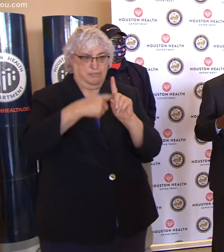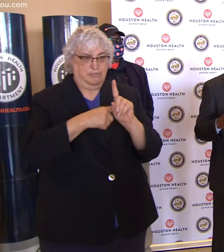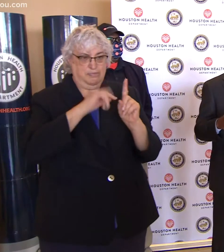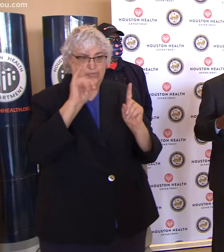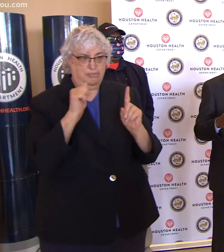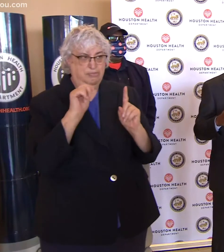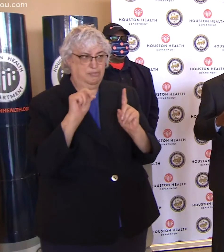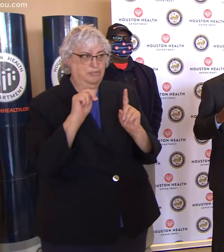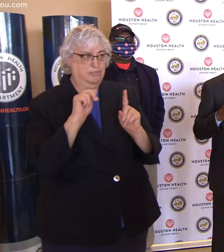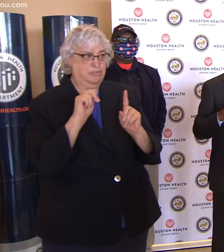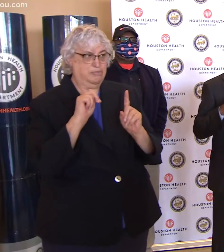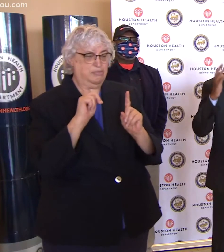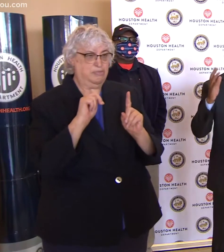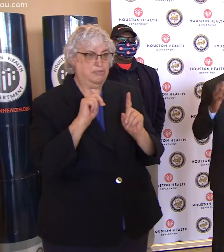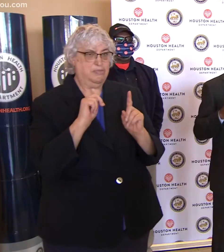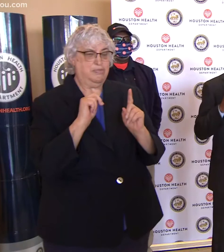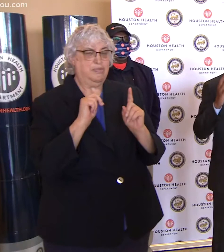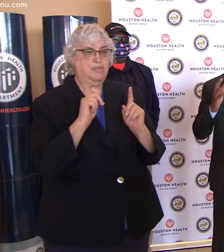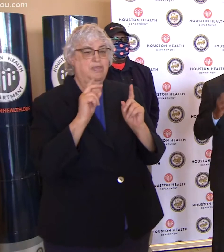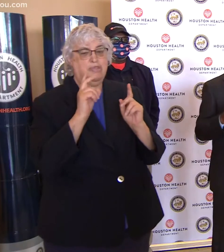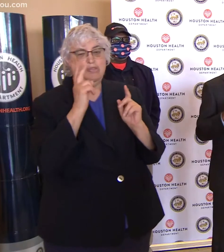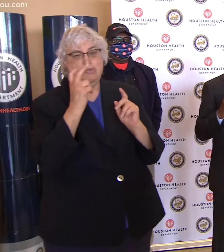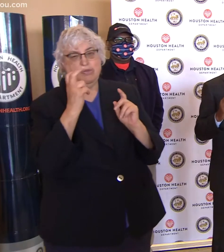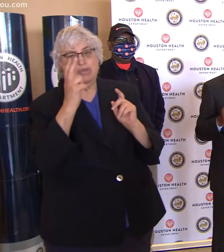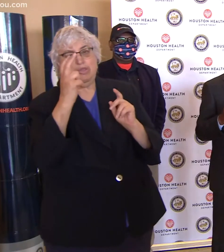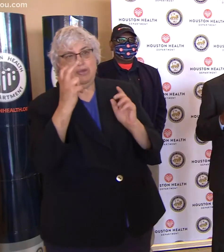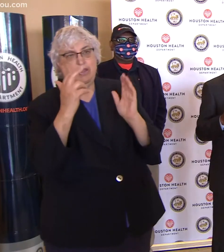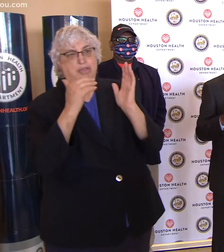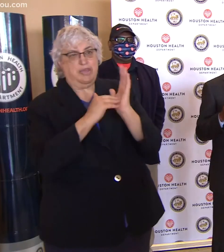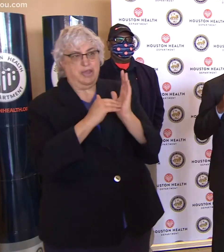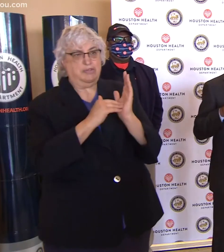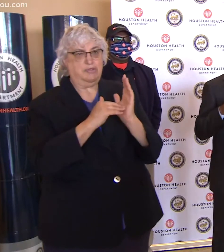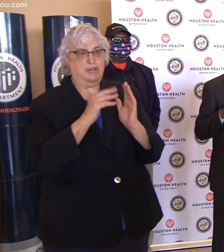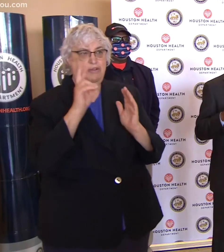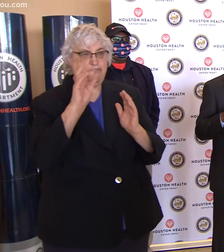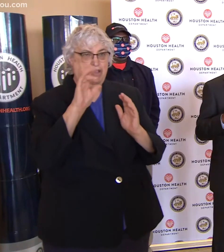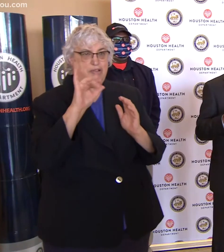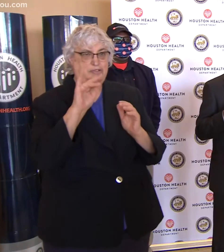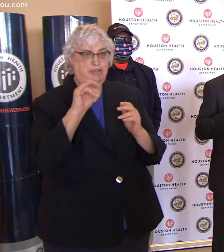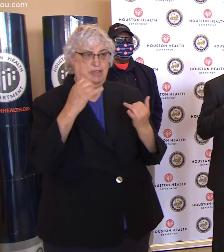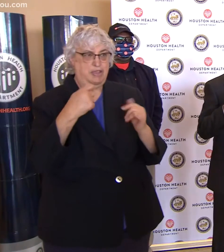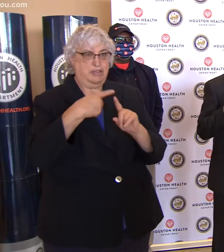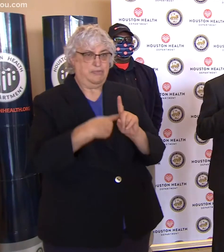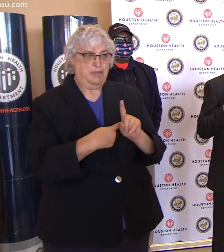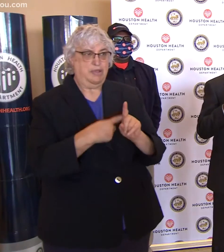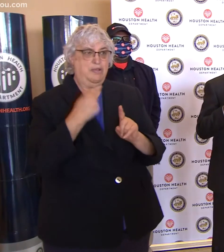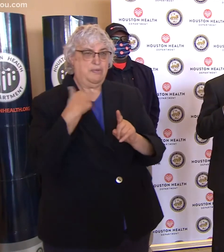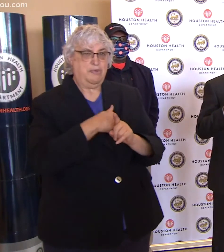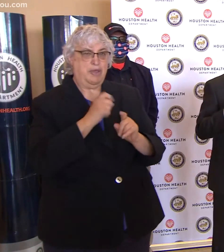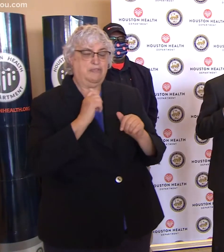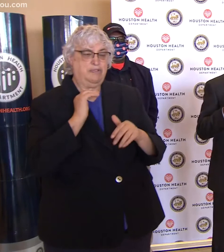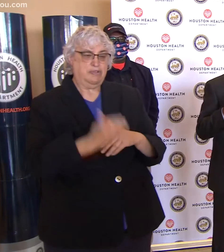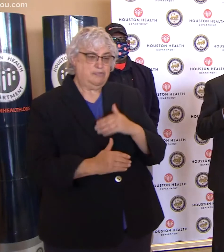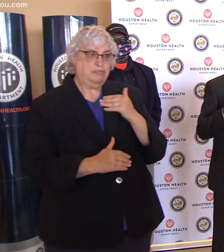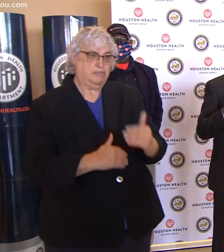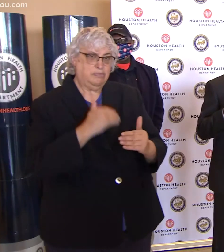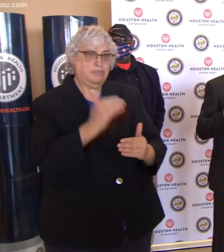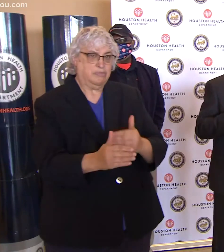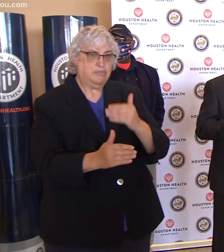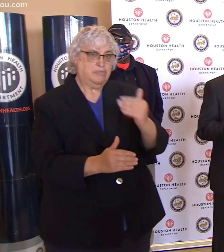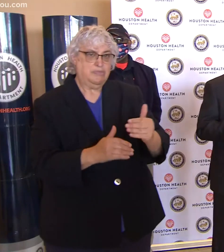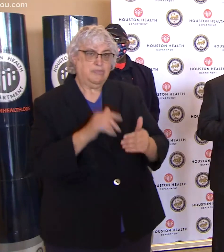January is to do hundreds of thousands of vaccines just in this month. We have to get there. We have to get